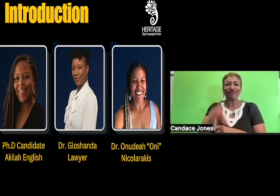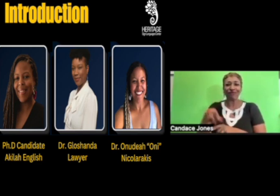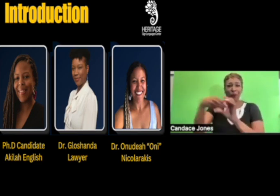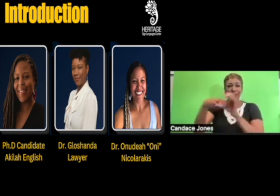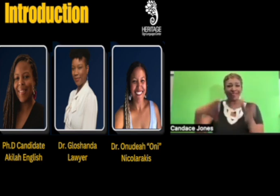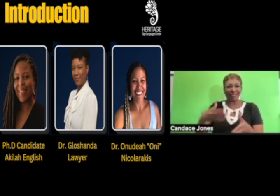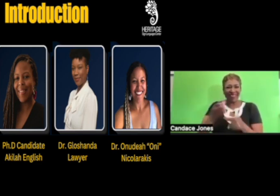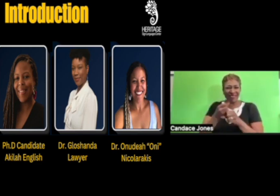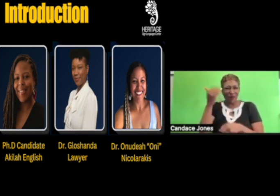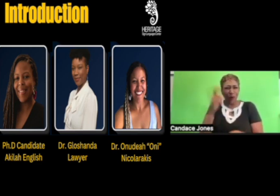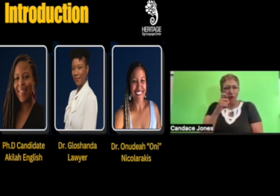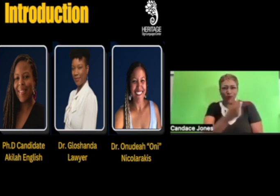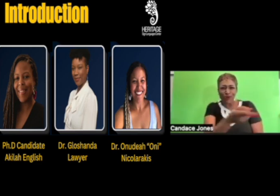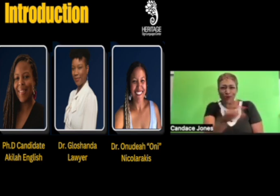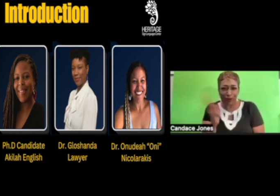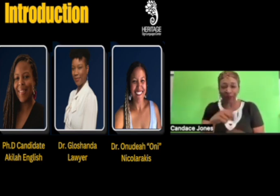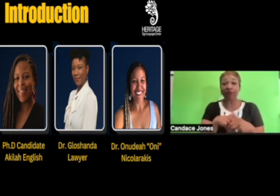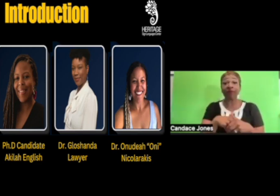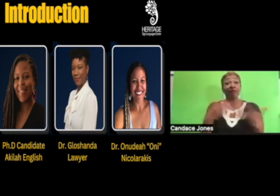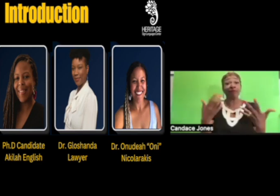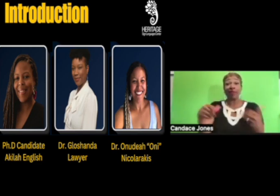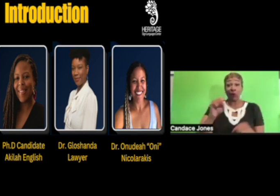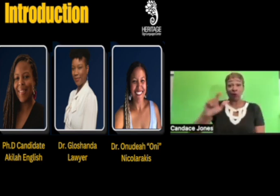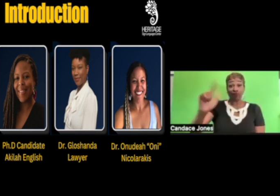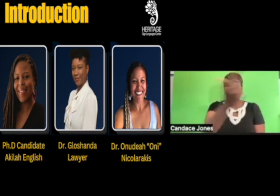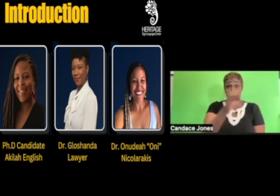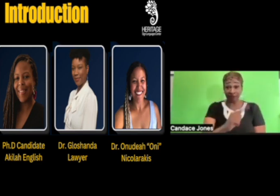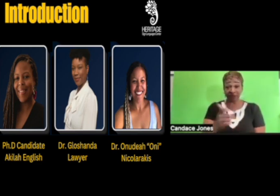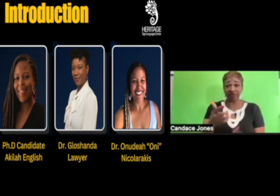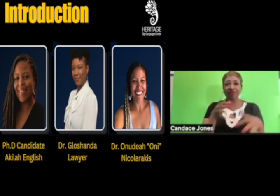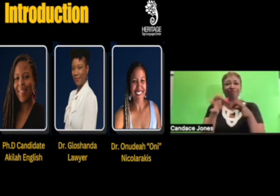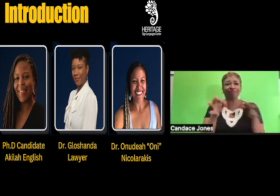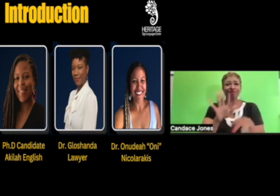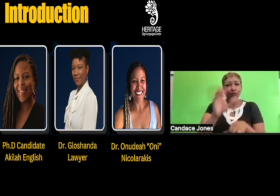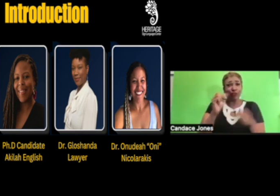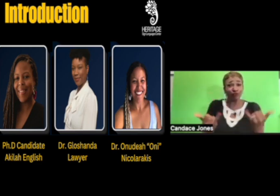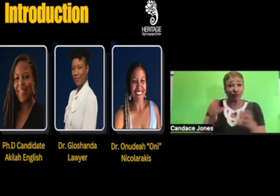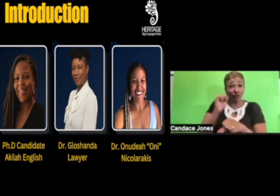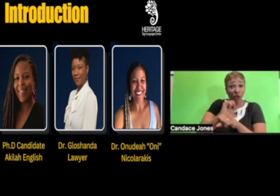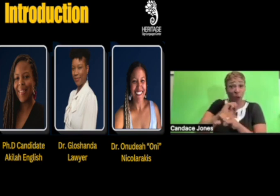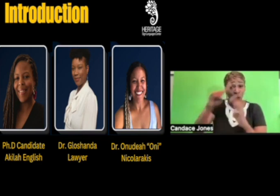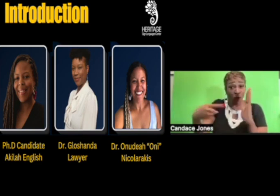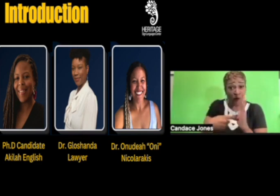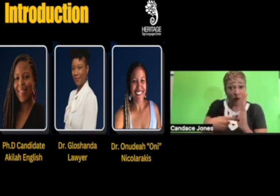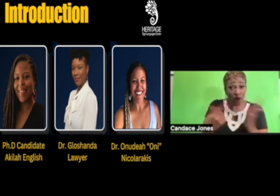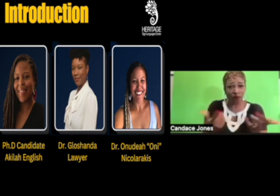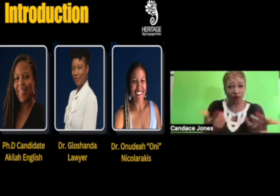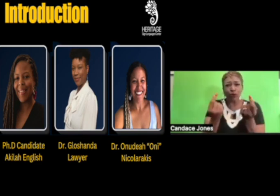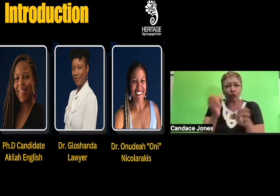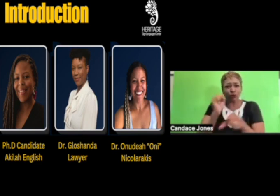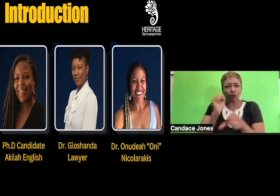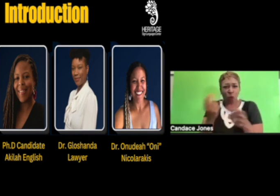Before I go ahead and give more introduction and go through the questions for the panelists,